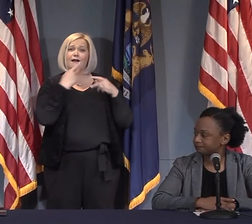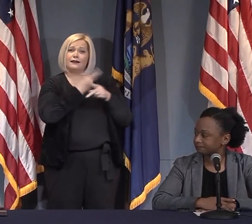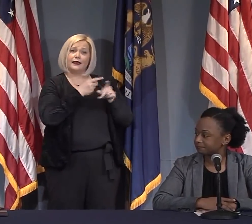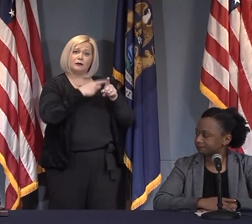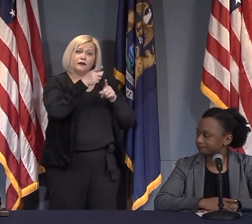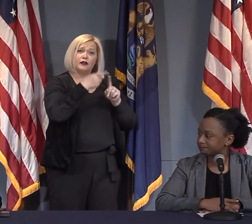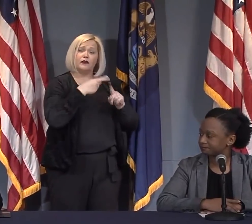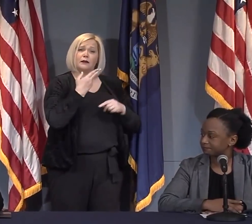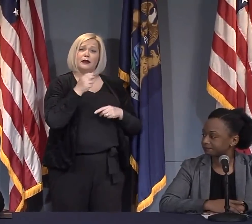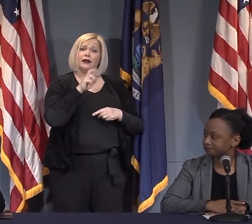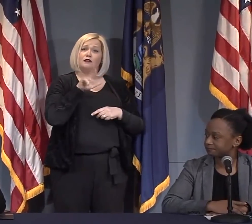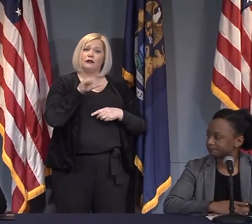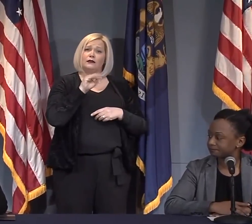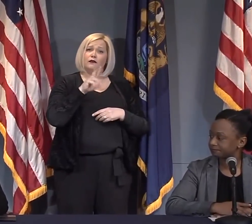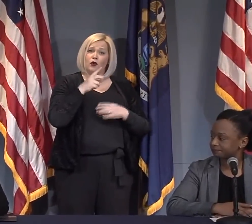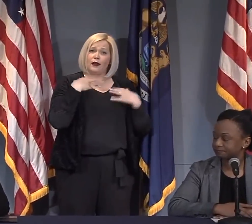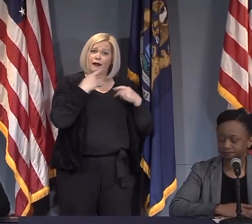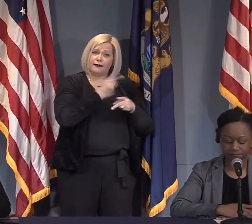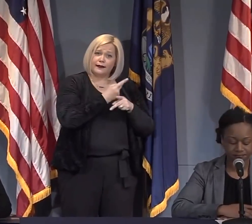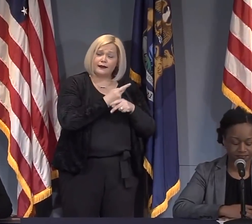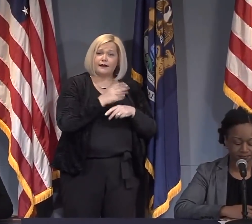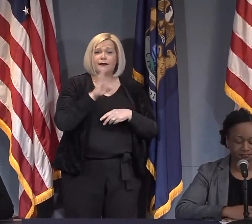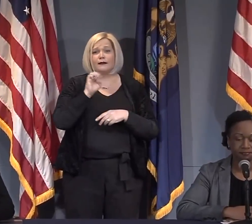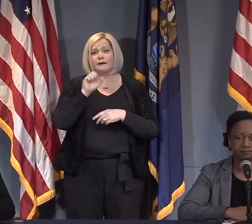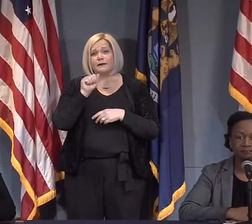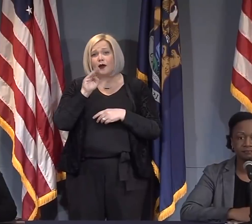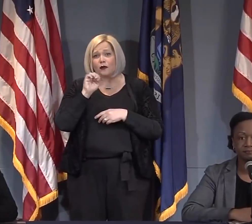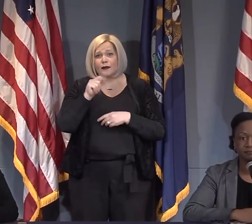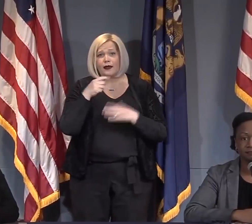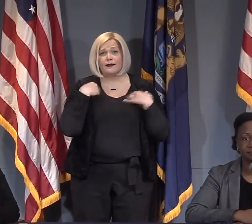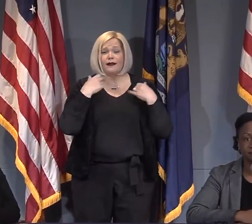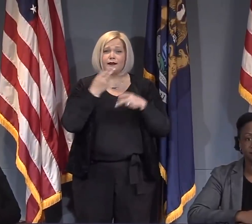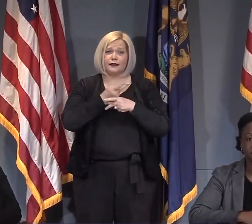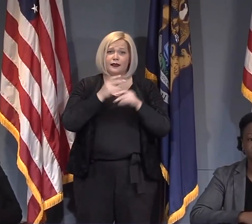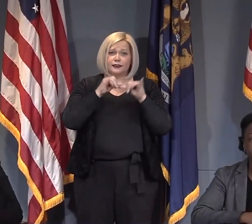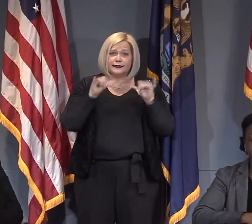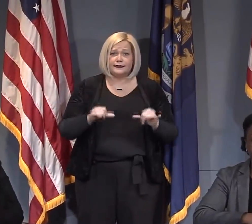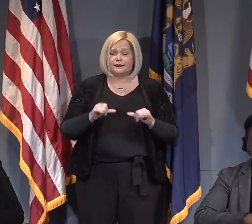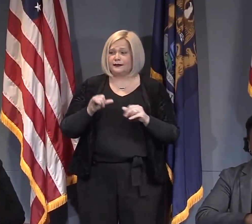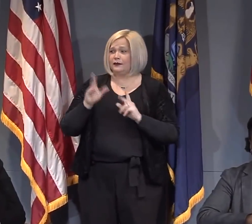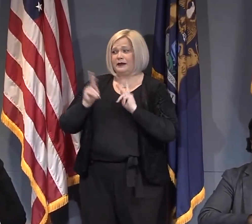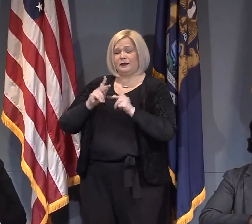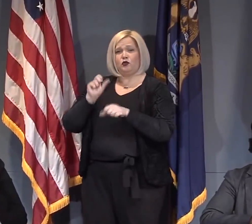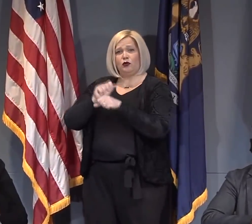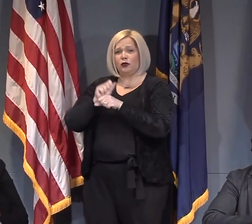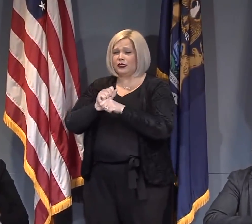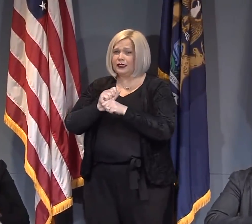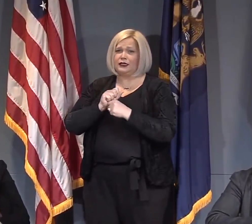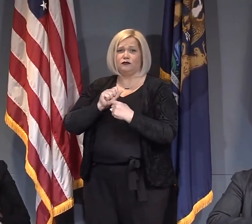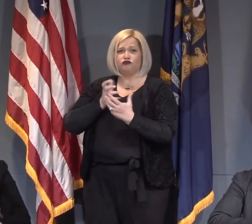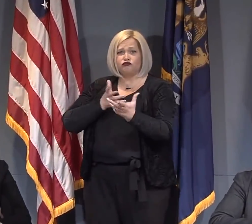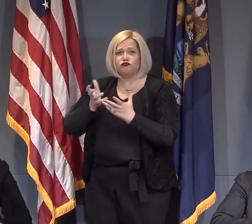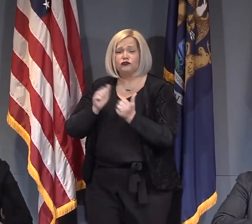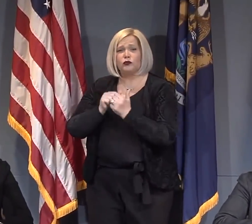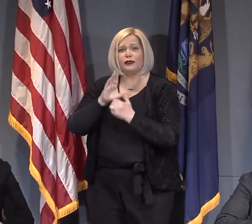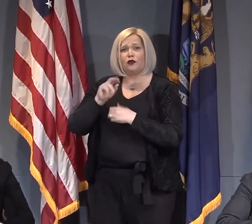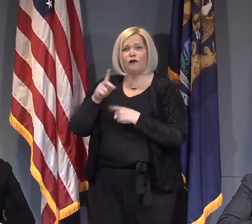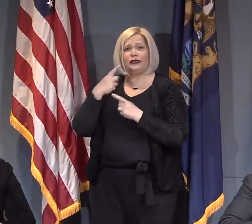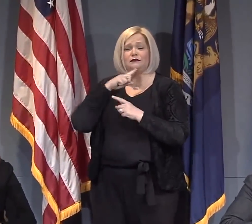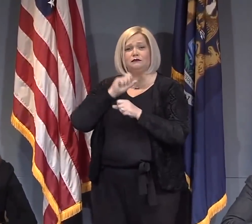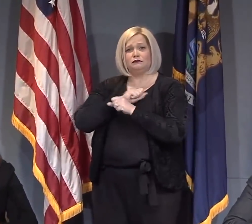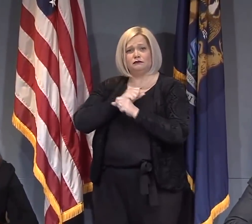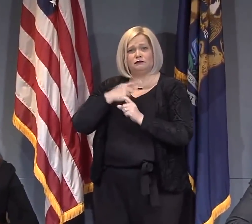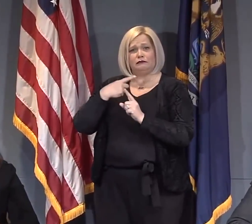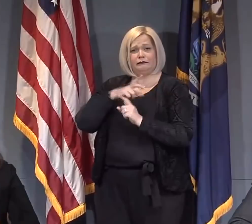Ford Health System to Beaumont Health System, people who are on the front lines all across our state. I've talked